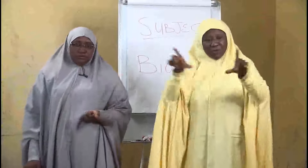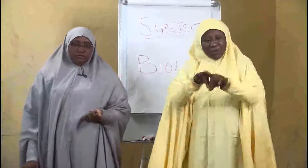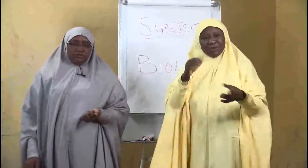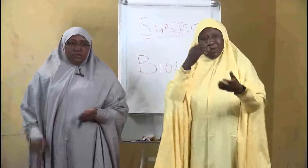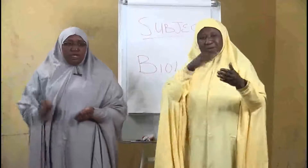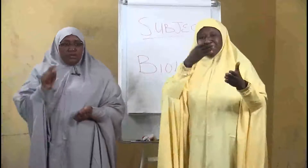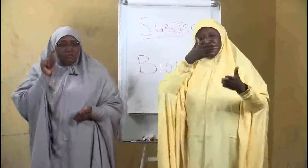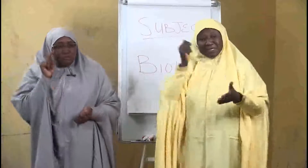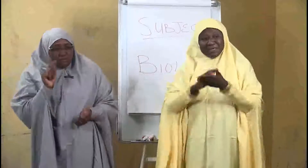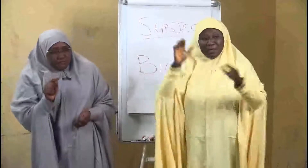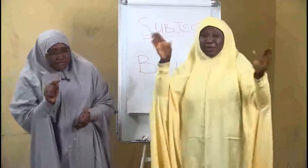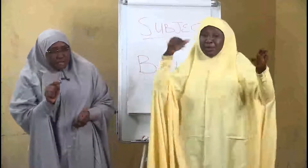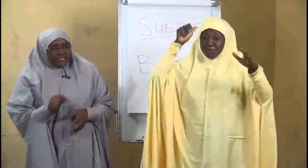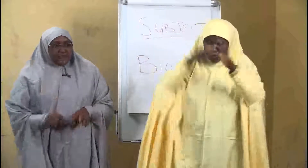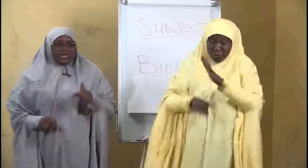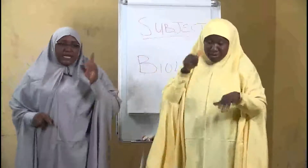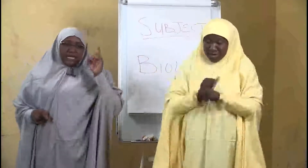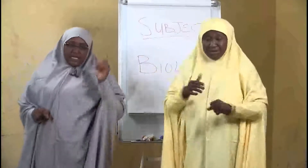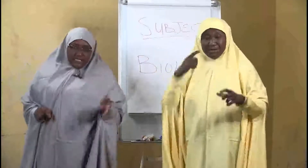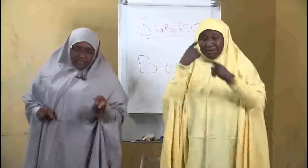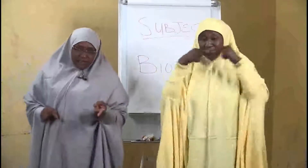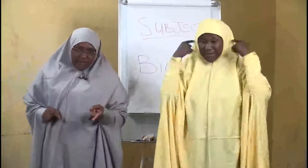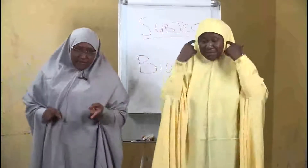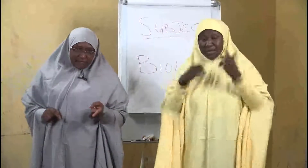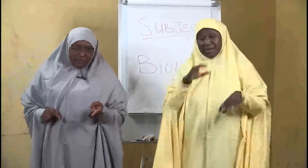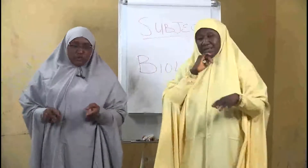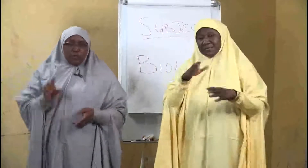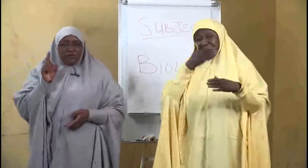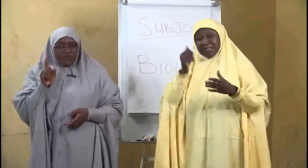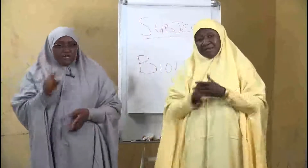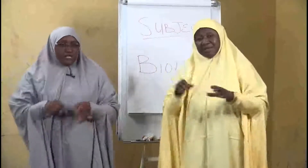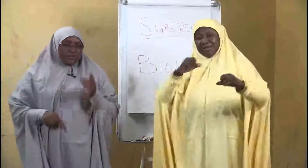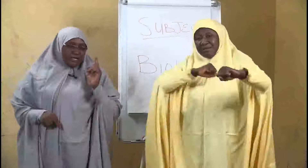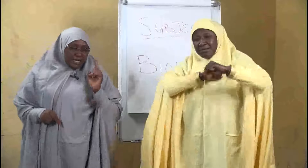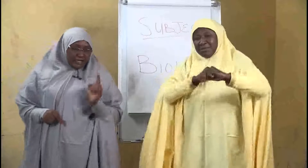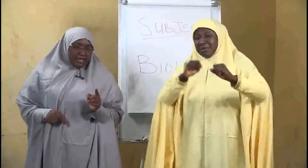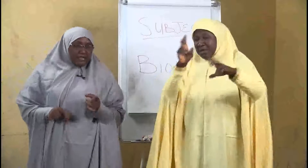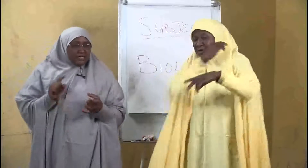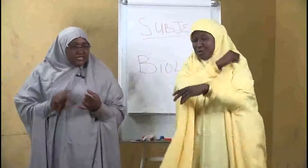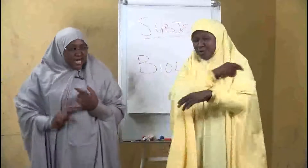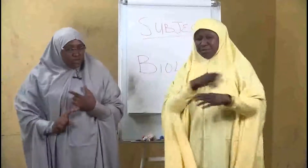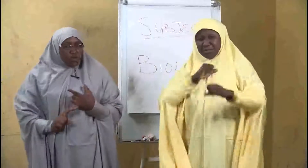knockdown. Face mask is better than intensive care. So prevention is better